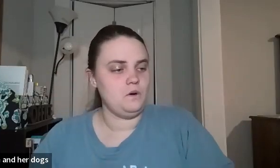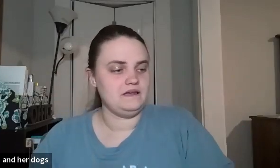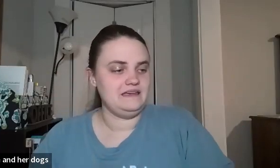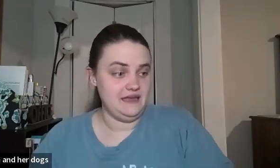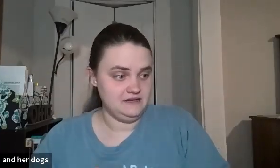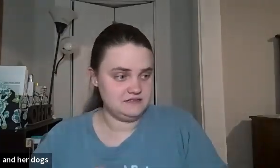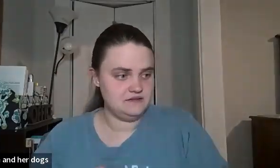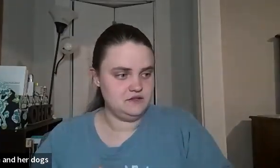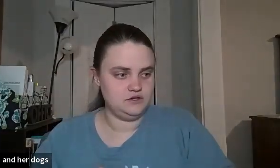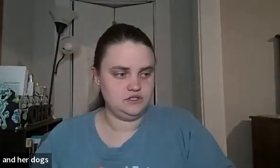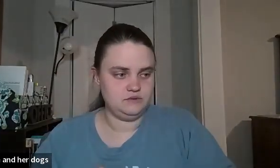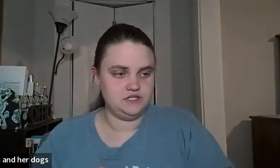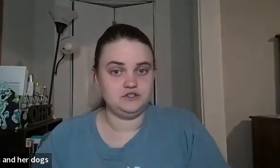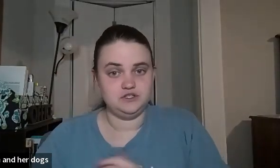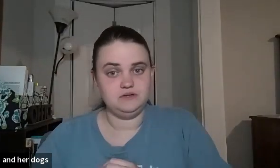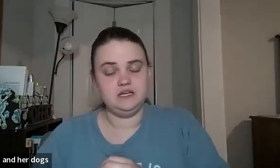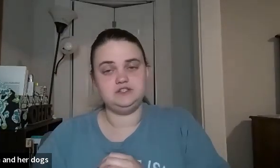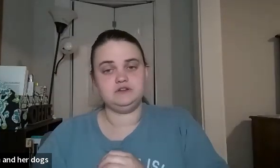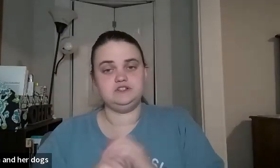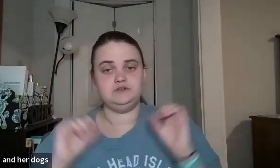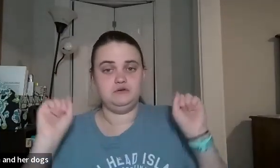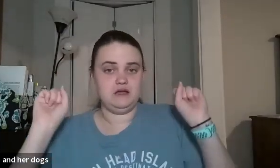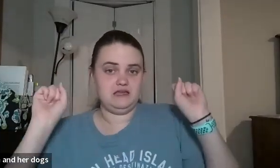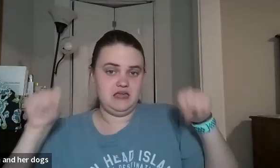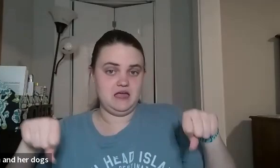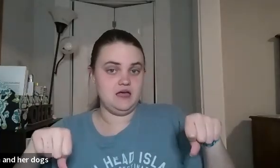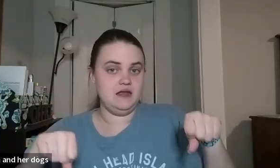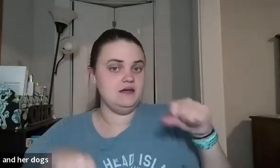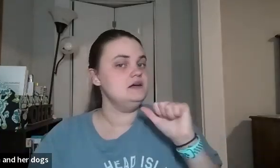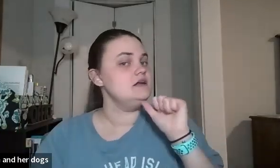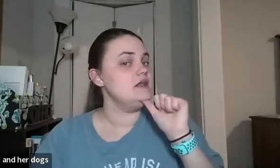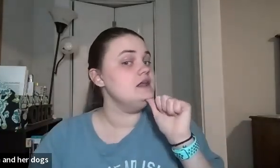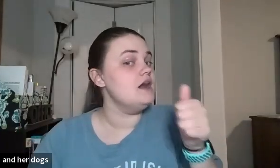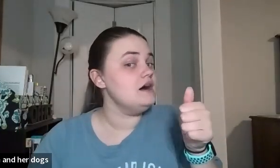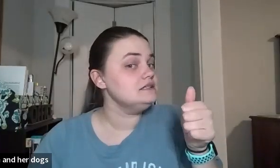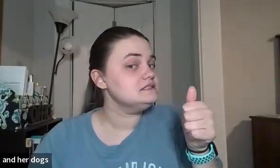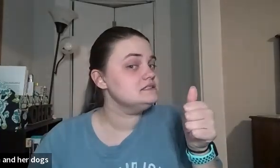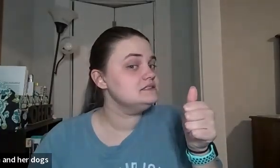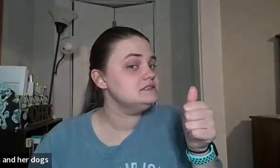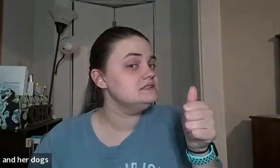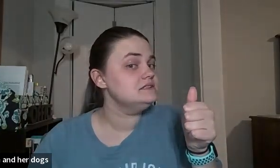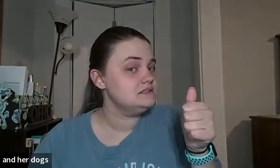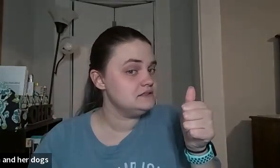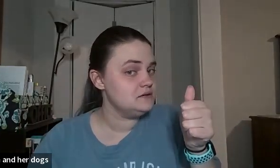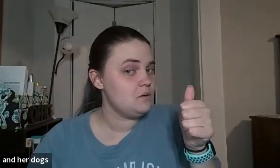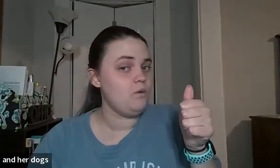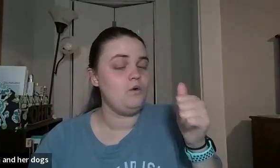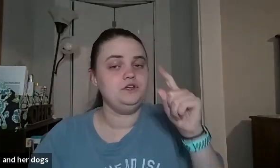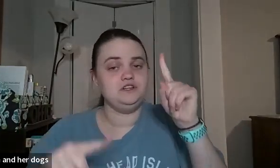For can't, there are 2 ways you can do it. Is you can do can not, or you can